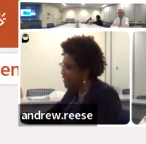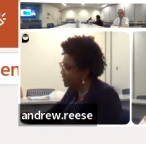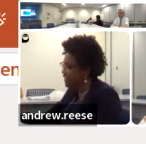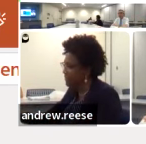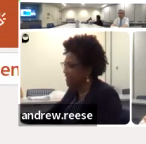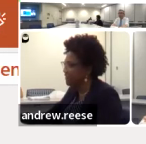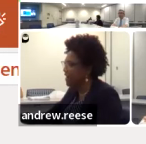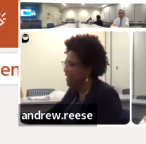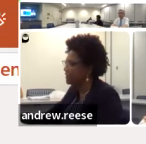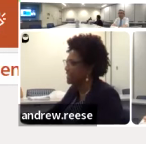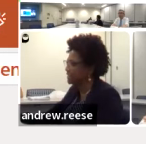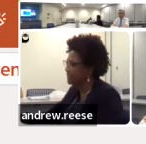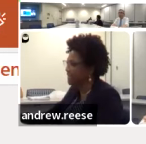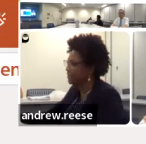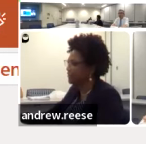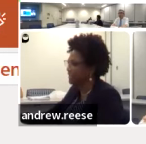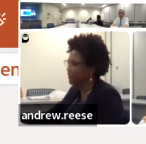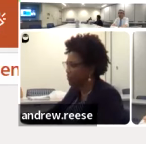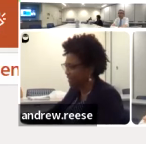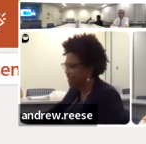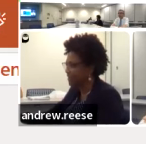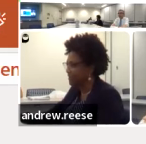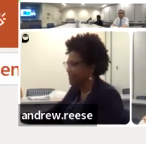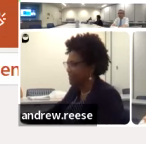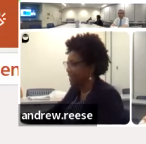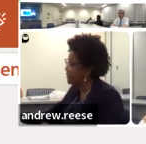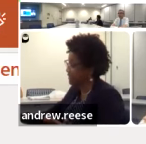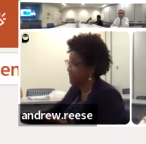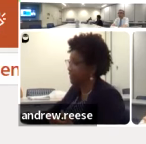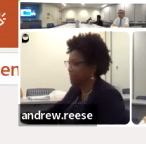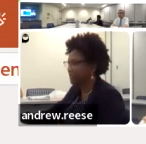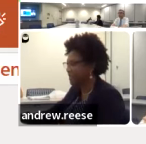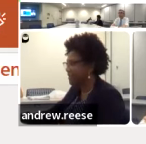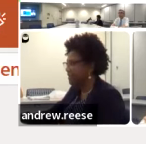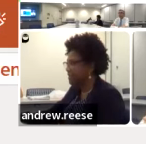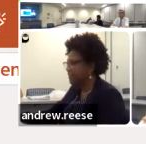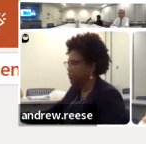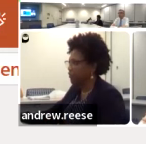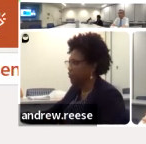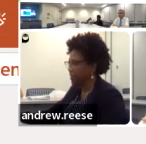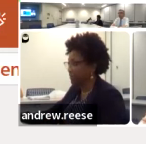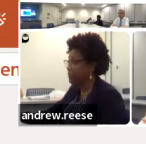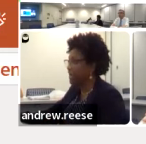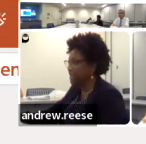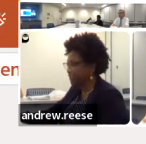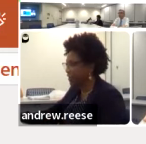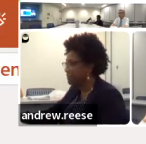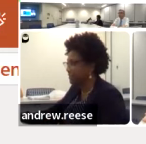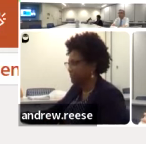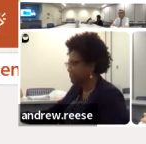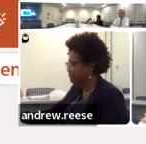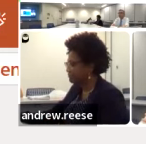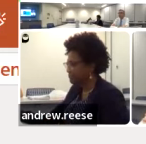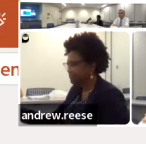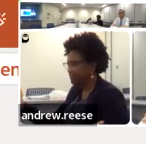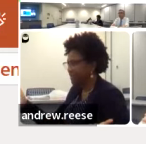Then reduction in behavioral health and substance use disorder and its symptoms. So when people get jobs,